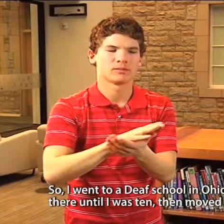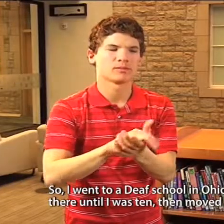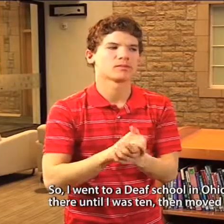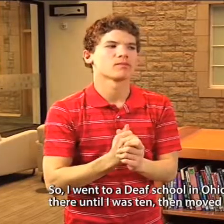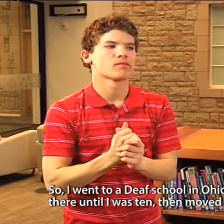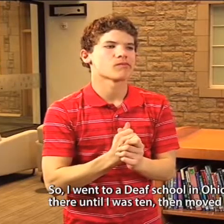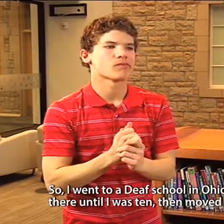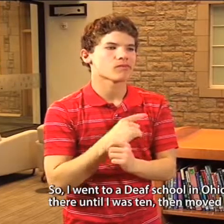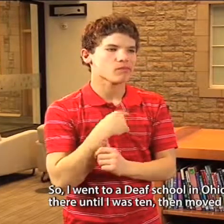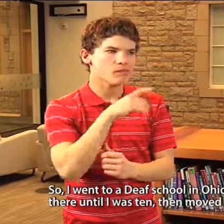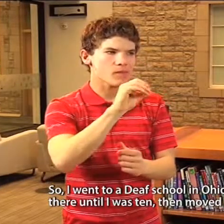Ohio.